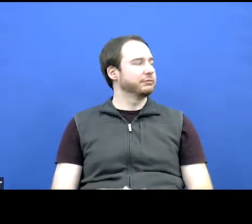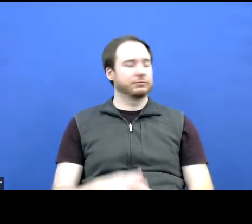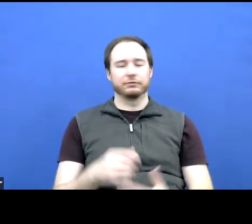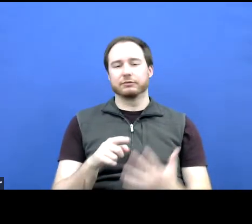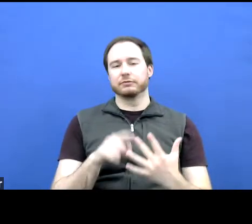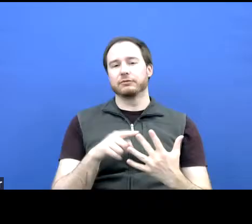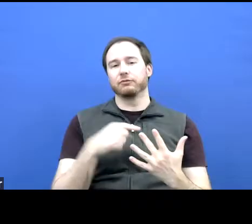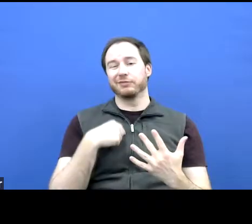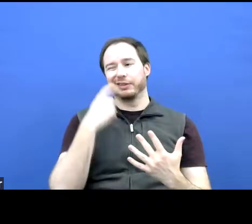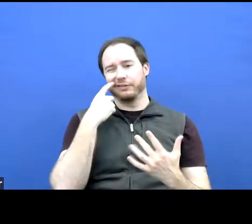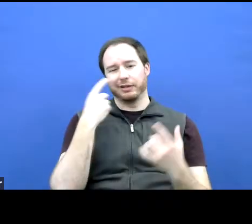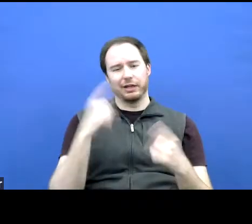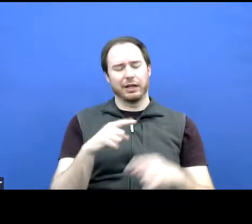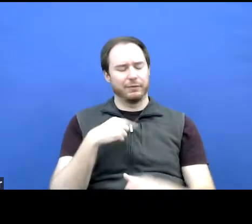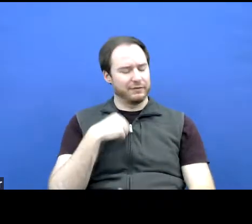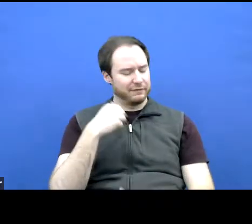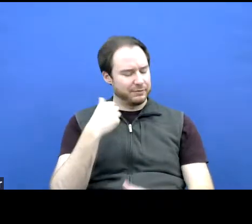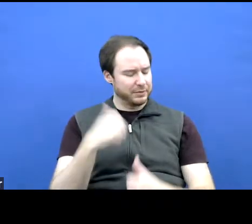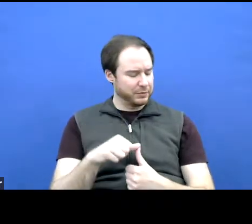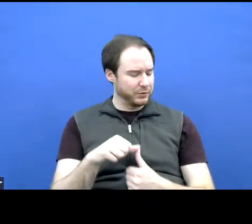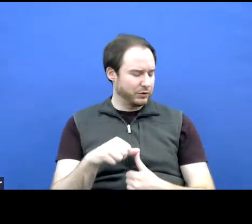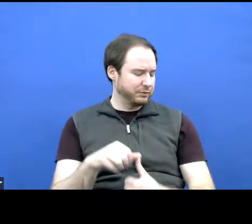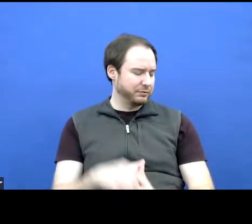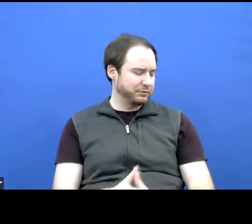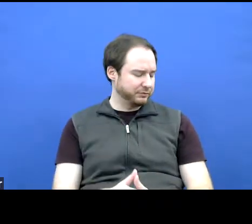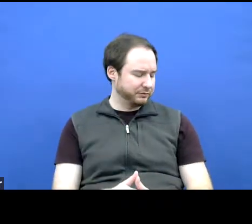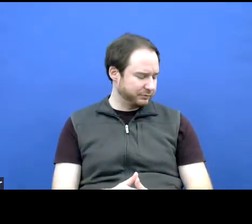ran into that, forgot what it was, but